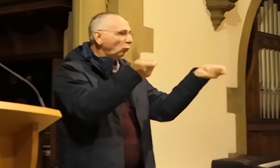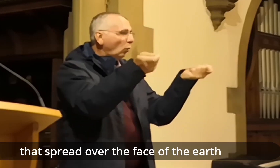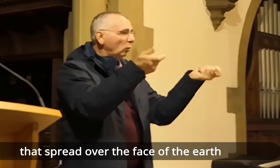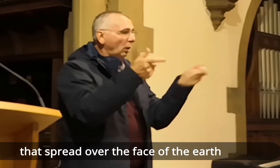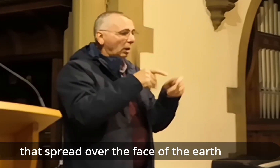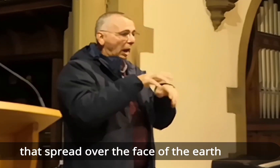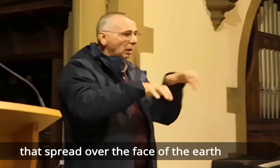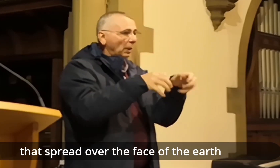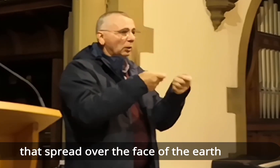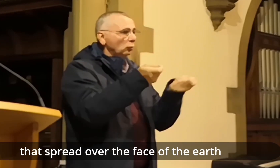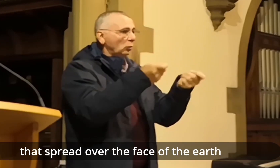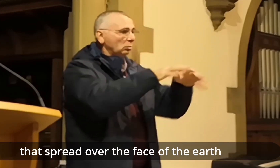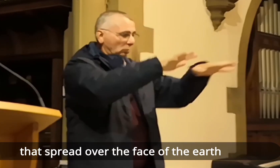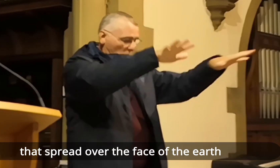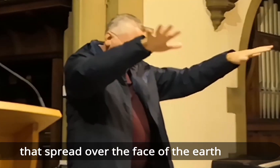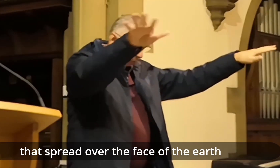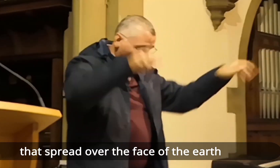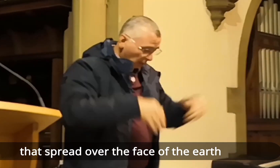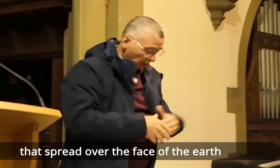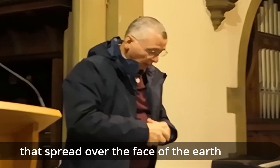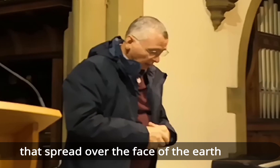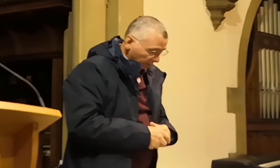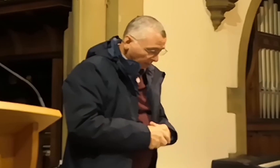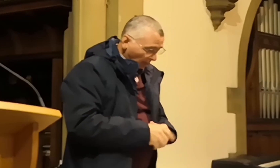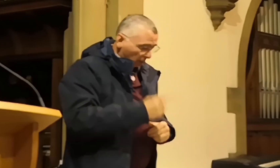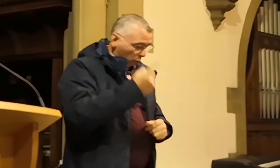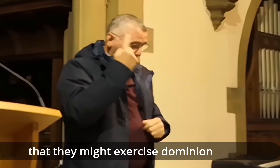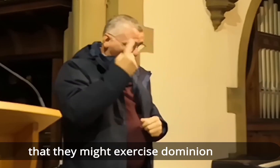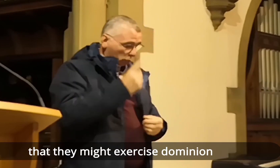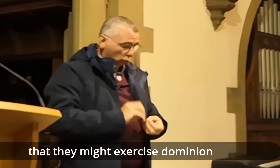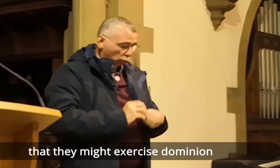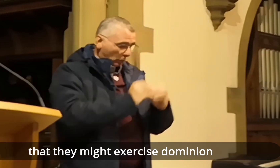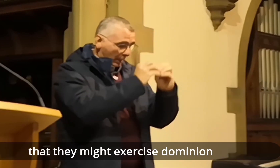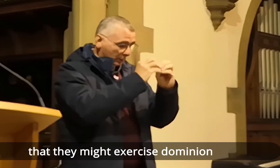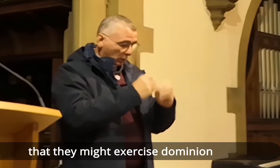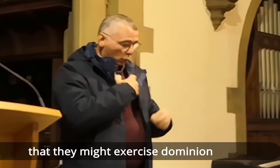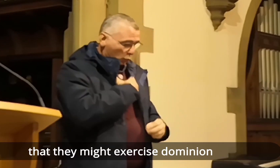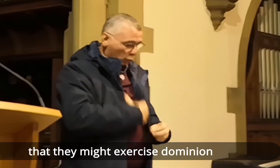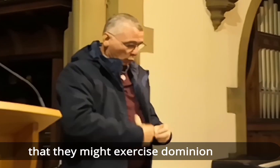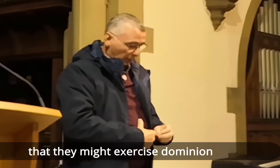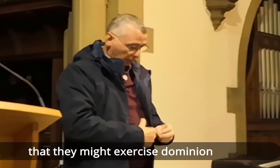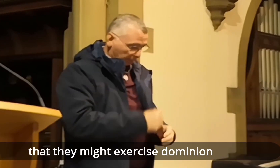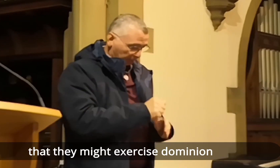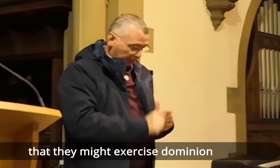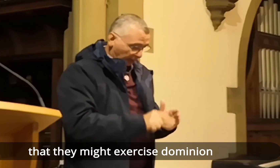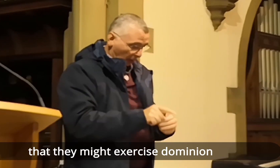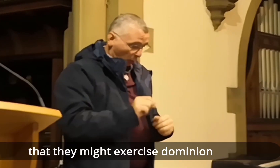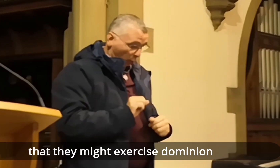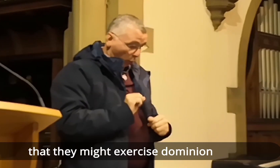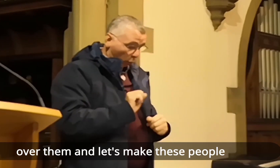That had spread over the face of the earth, that they might exercise dominion over